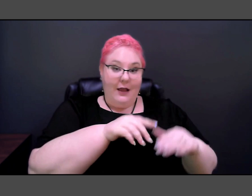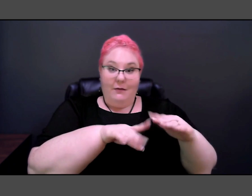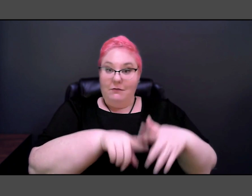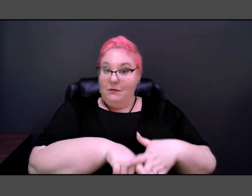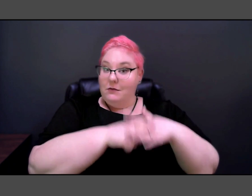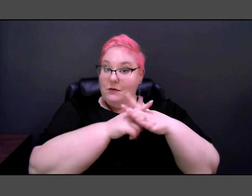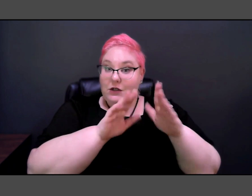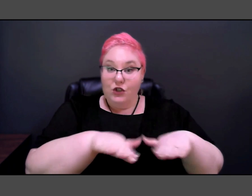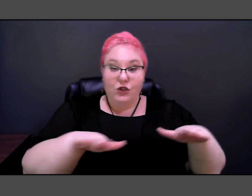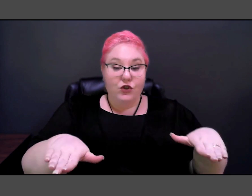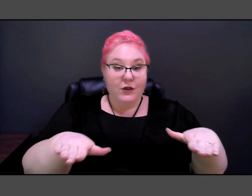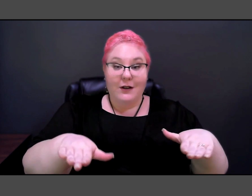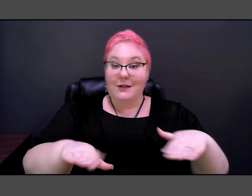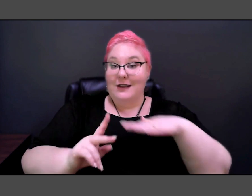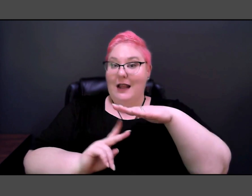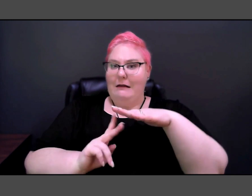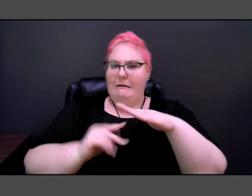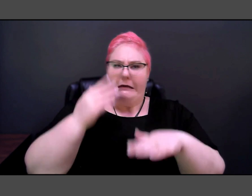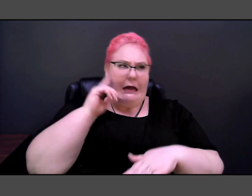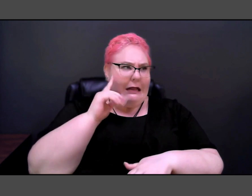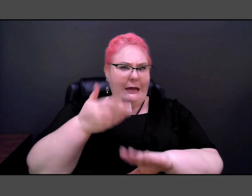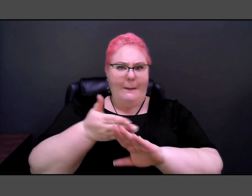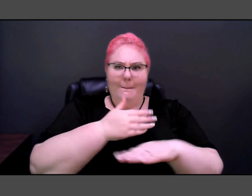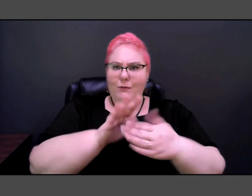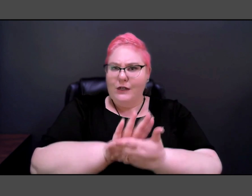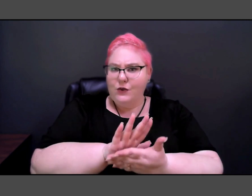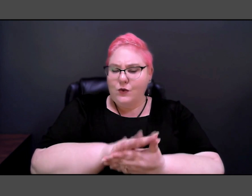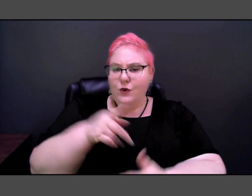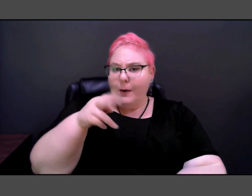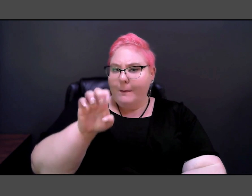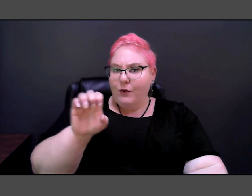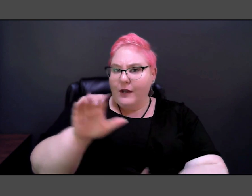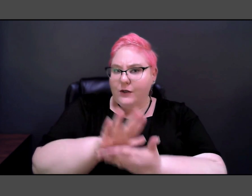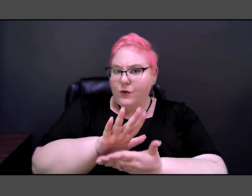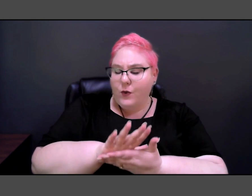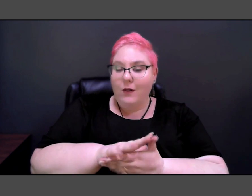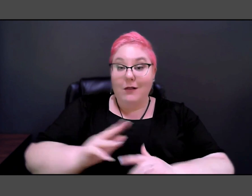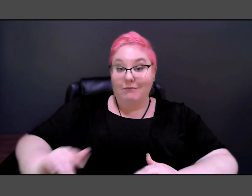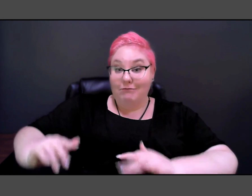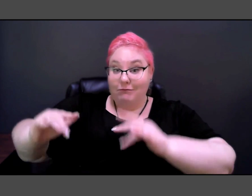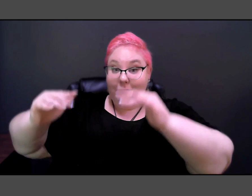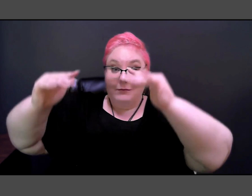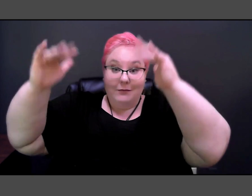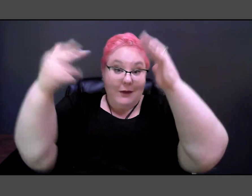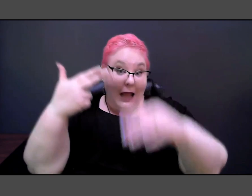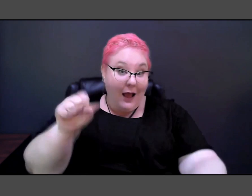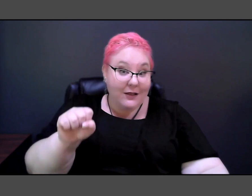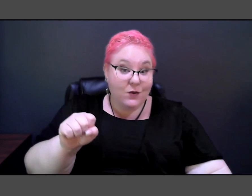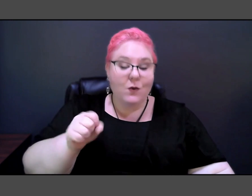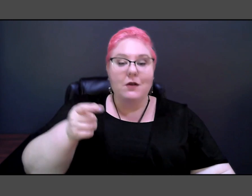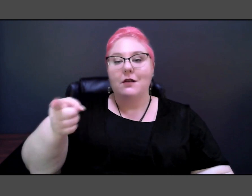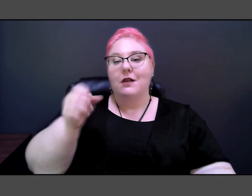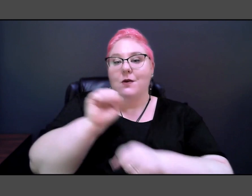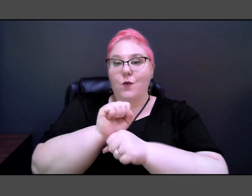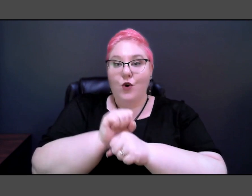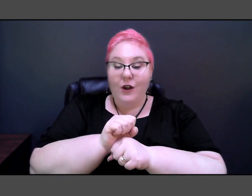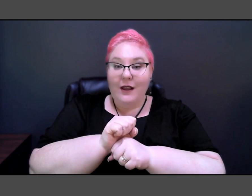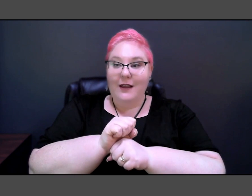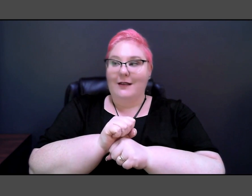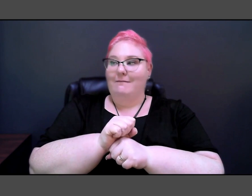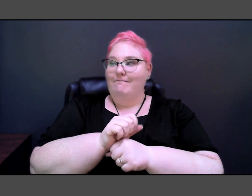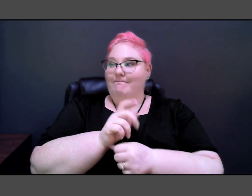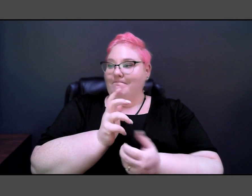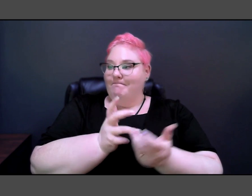preschool, I think, all the way up to graduating from high school. They were working on a cultural